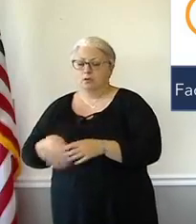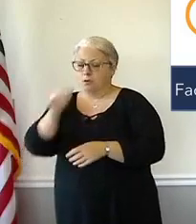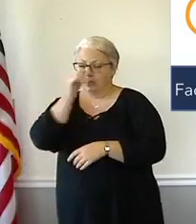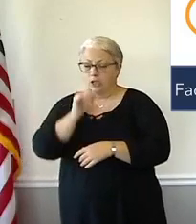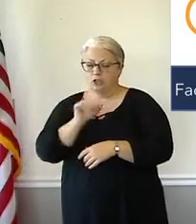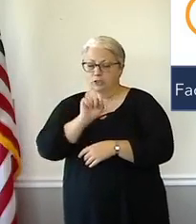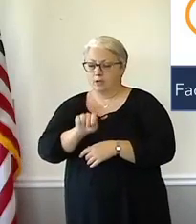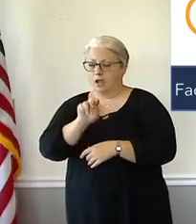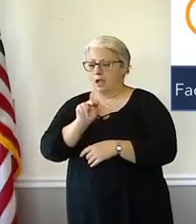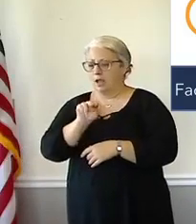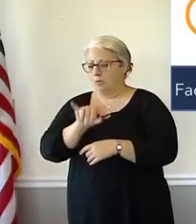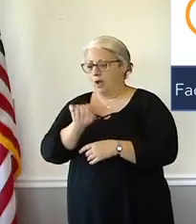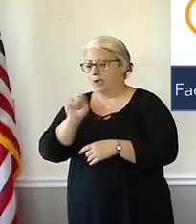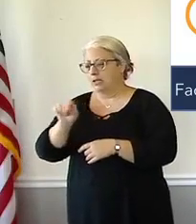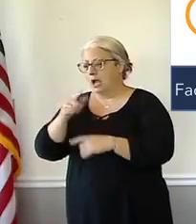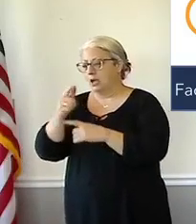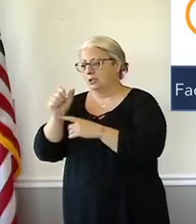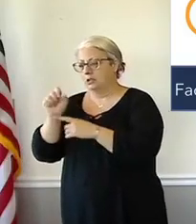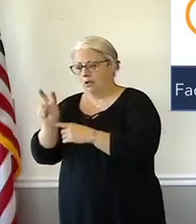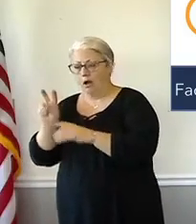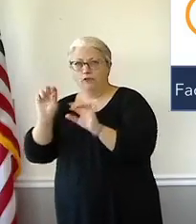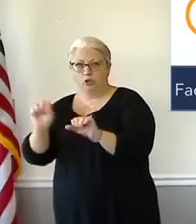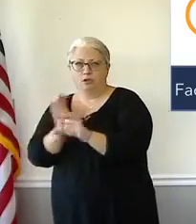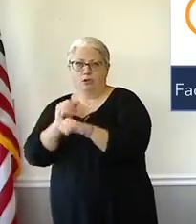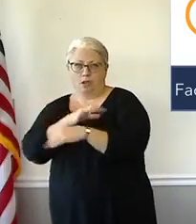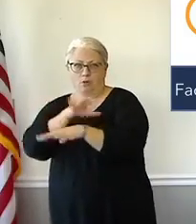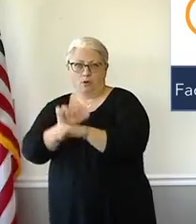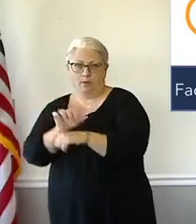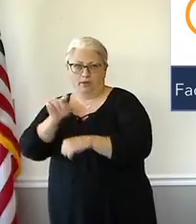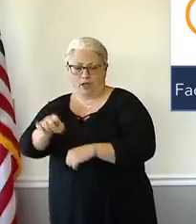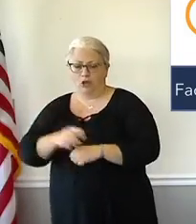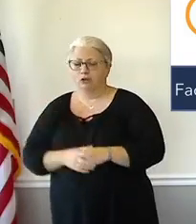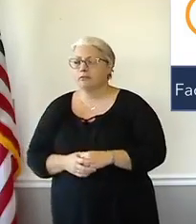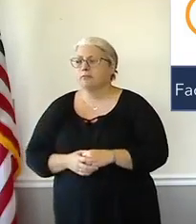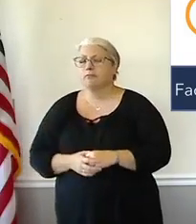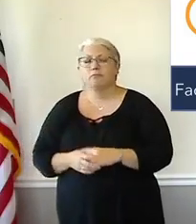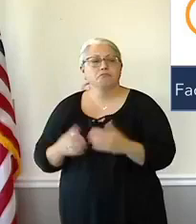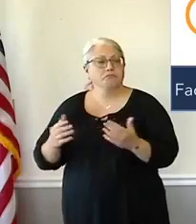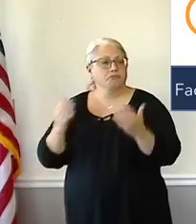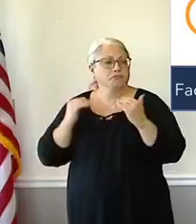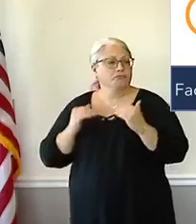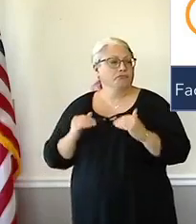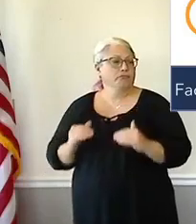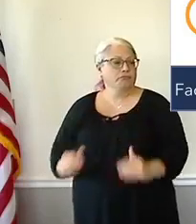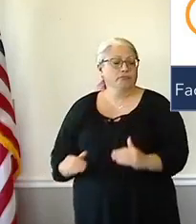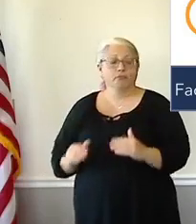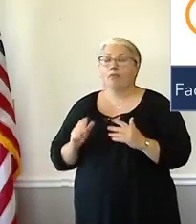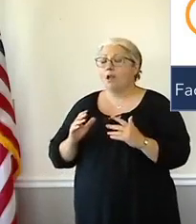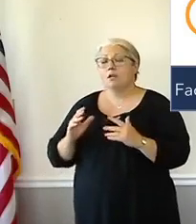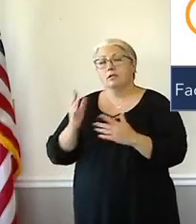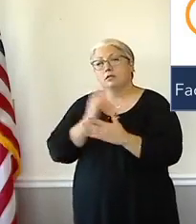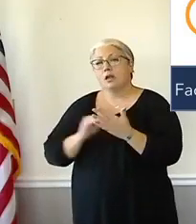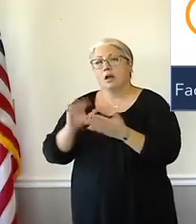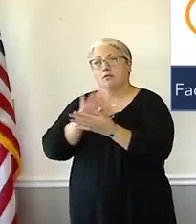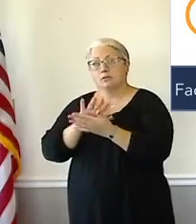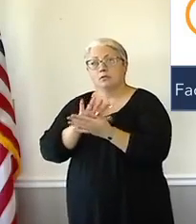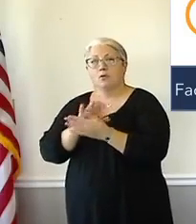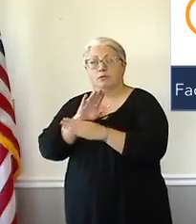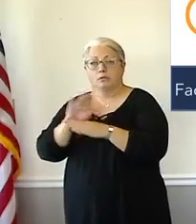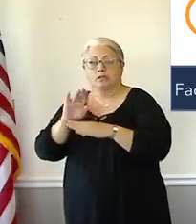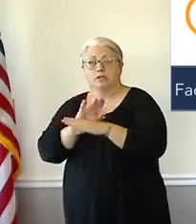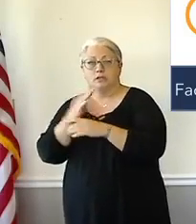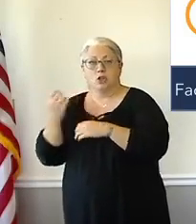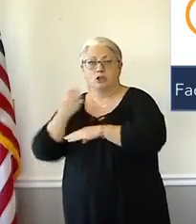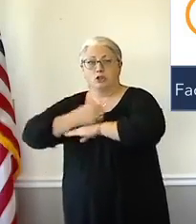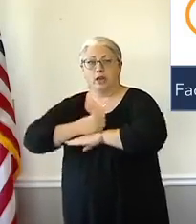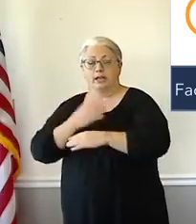duchessny.gov. Ray, New York City is shutting down schools and businesses in some areas. Is anything like that going to happen in Dutchess? Well, we hope not, and that is